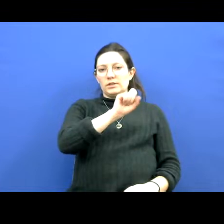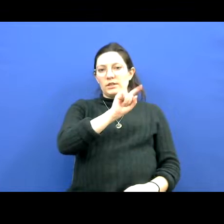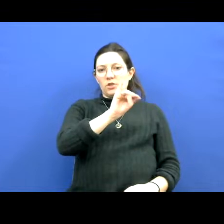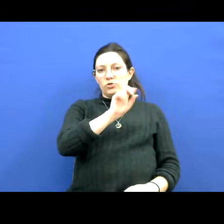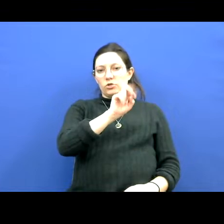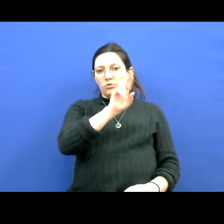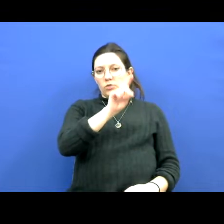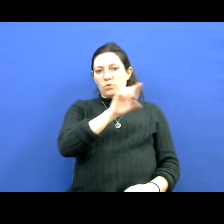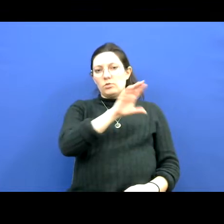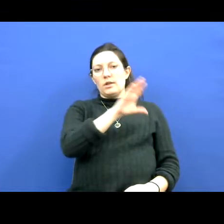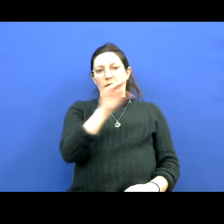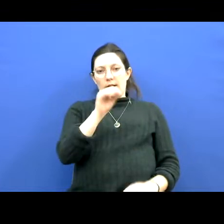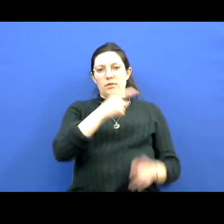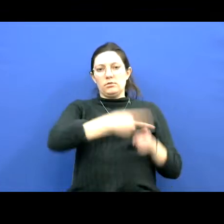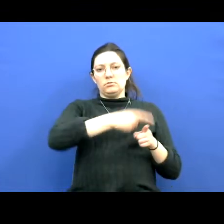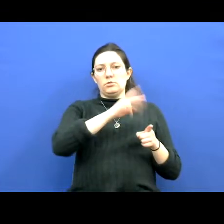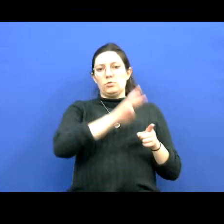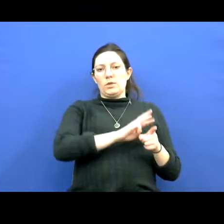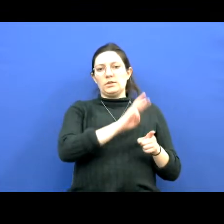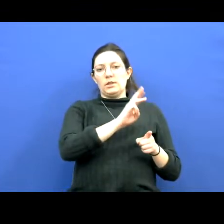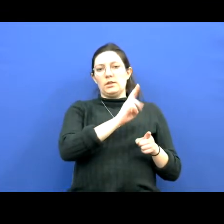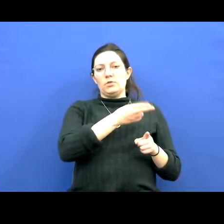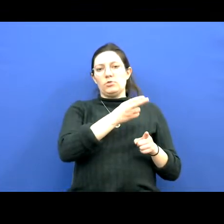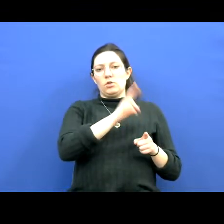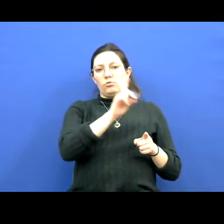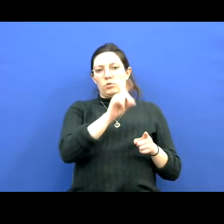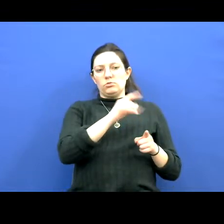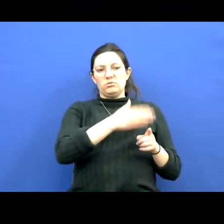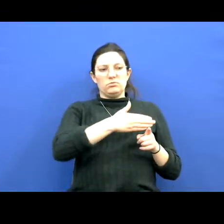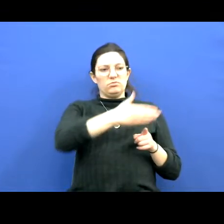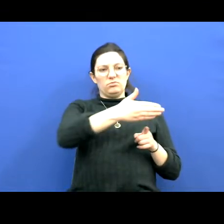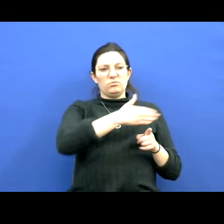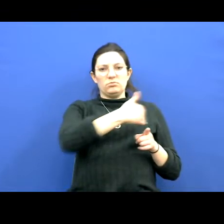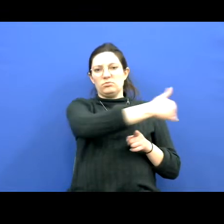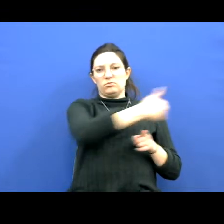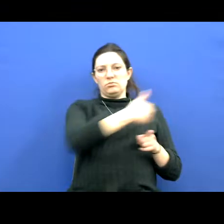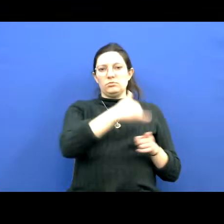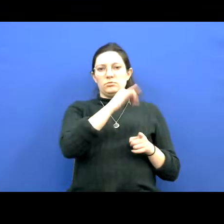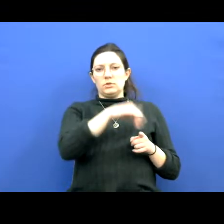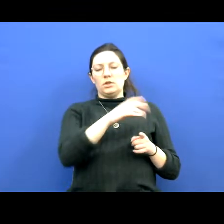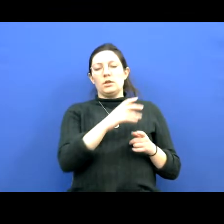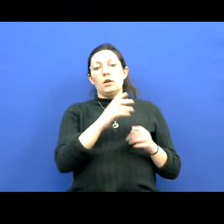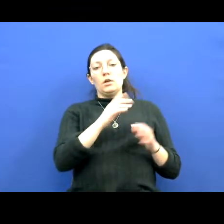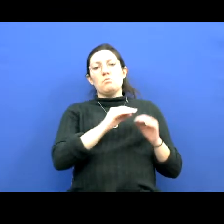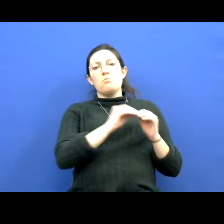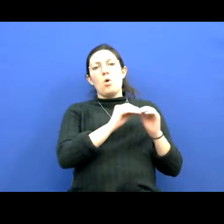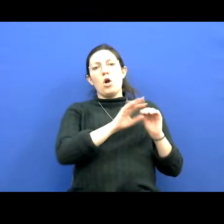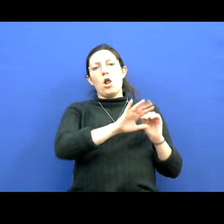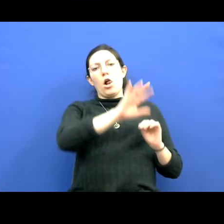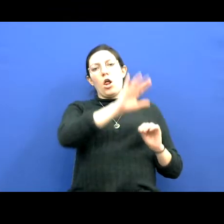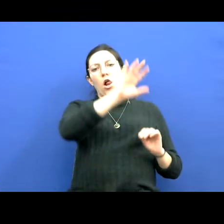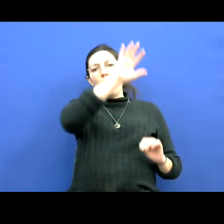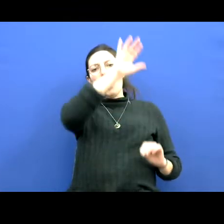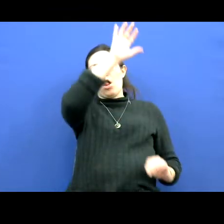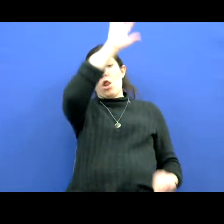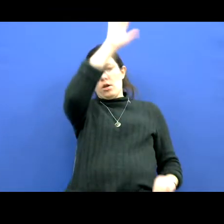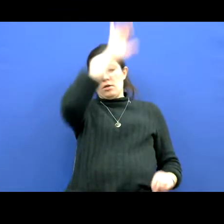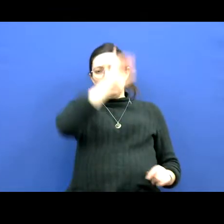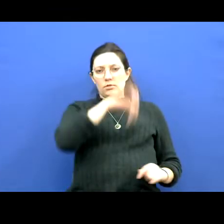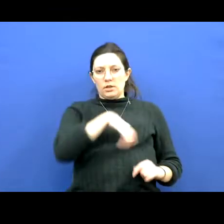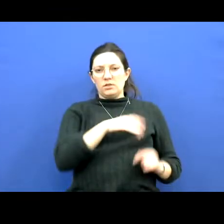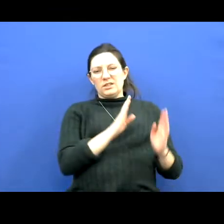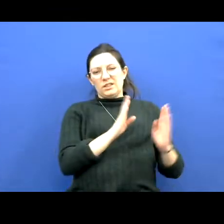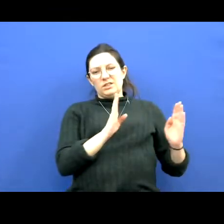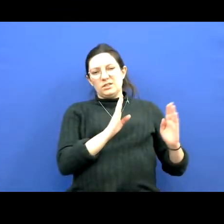West Henrietta Road. It extends much further along north and south on West Henrietta Road than it does along Erie Station.